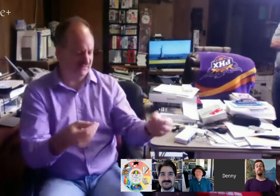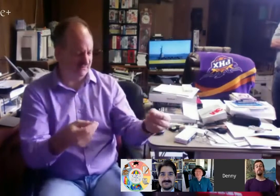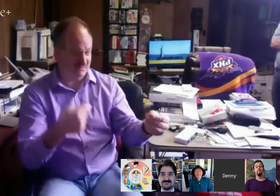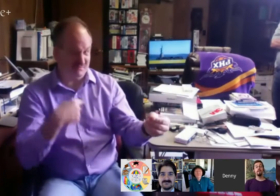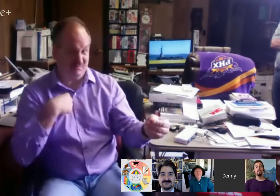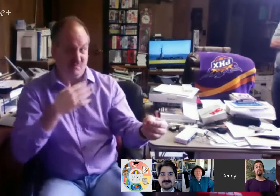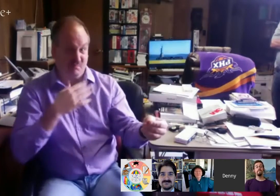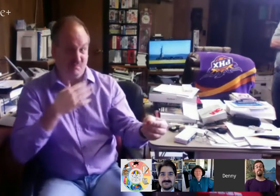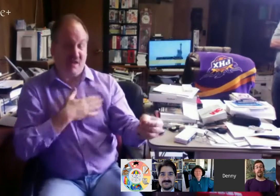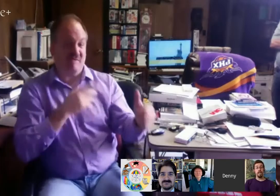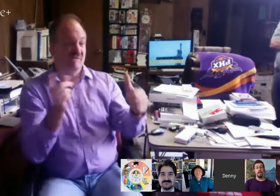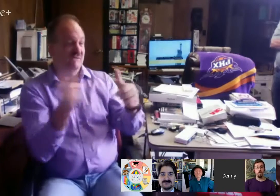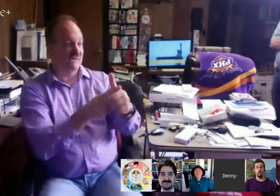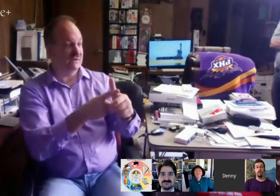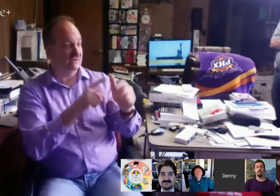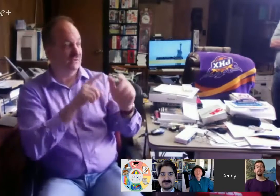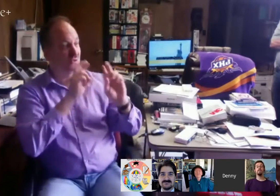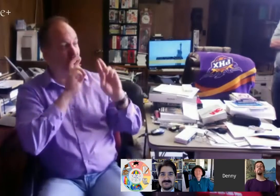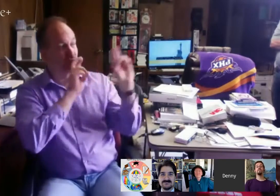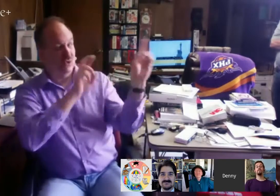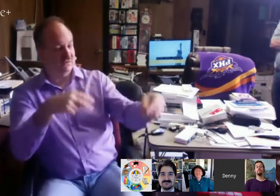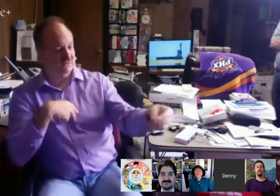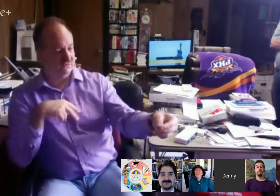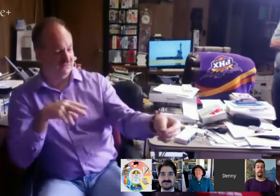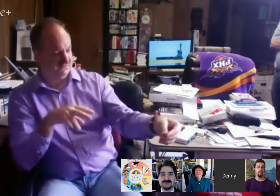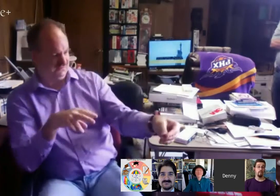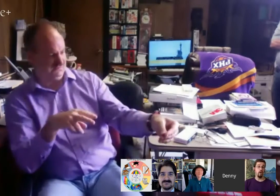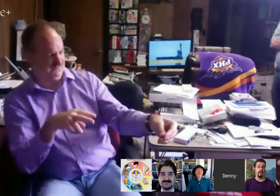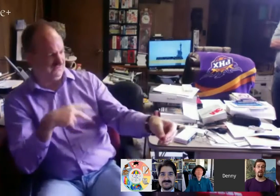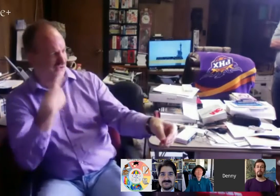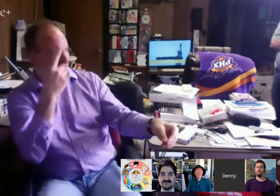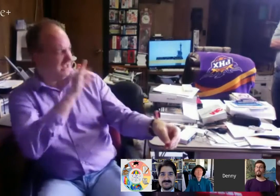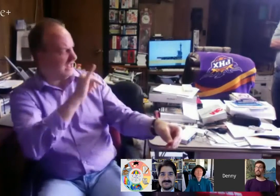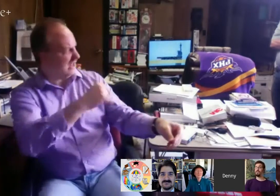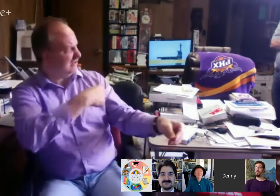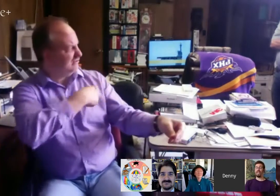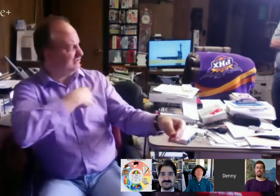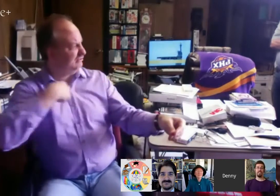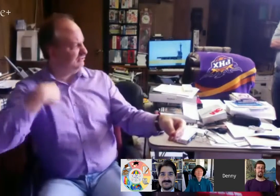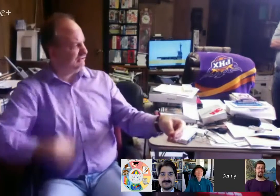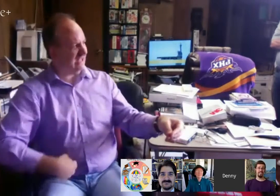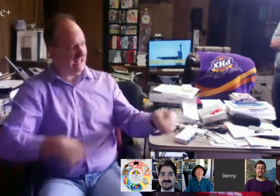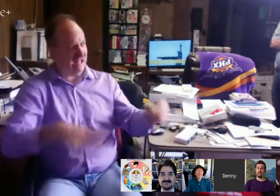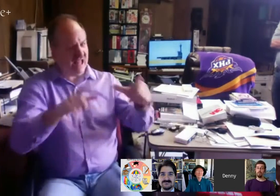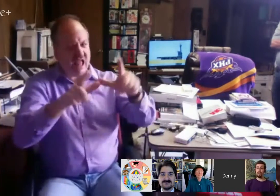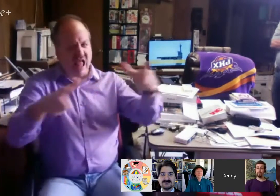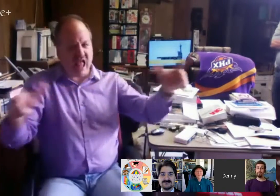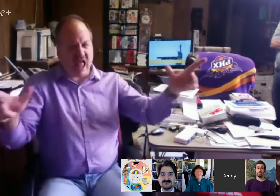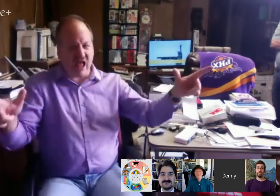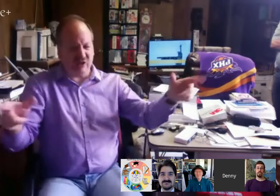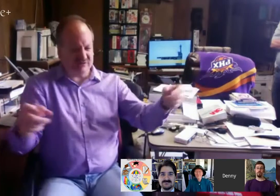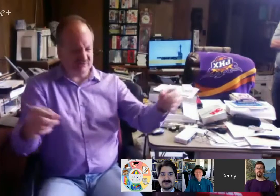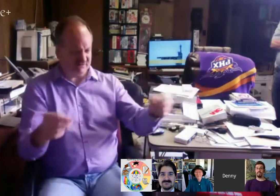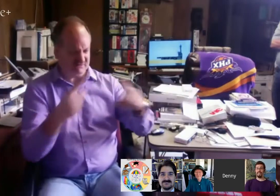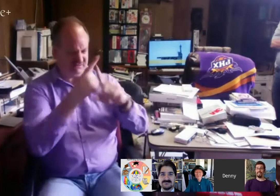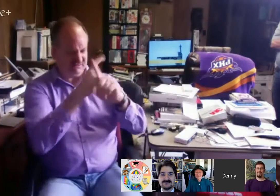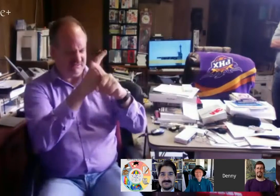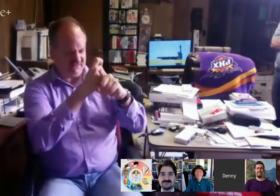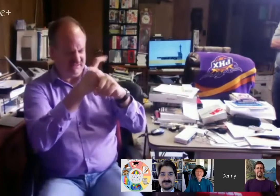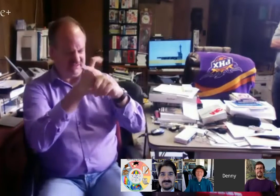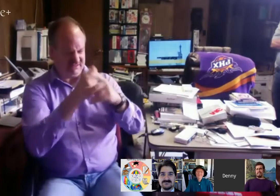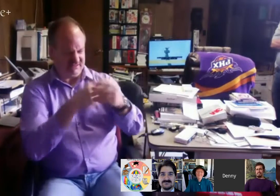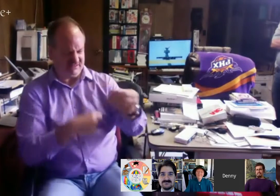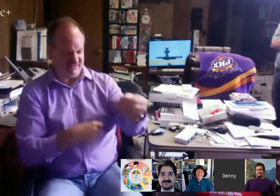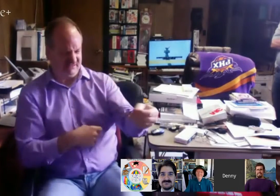When I first met Valerie over at Lucinda O'Brady Batcher's wedding, my first reaction to SignWriting when she showed me, I